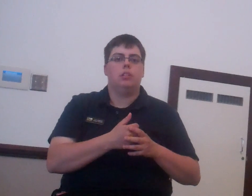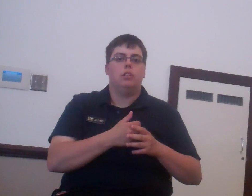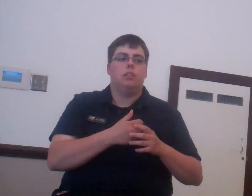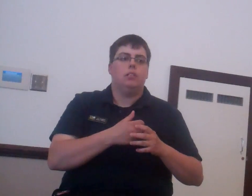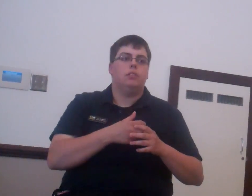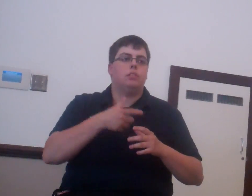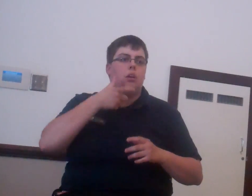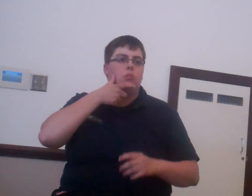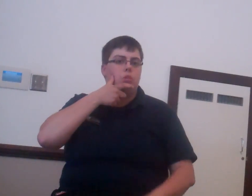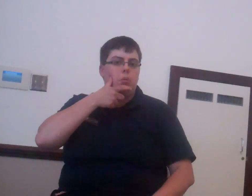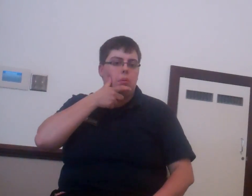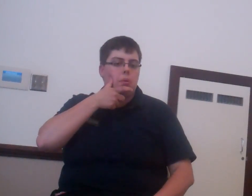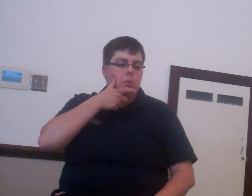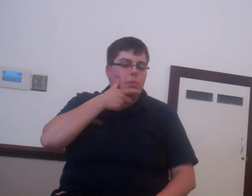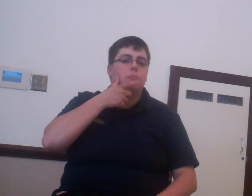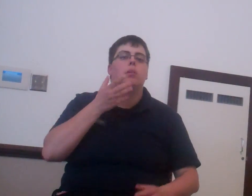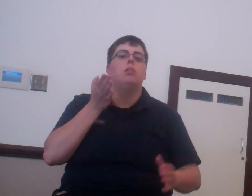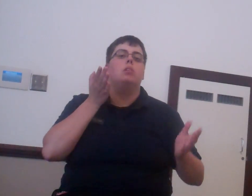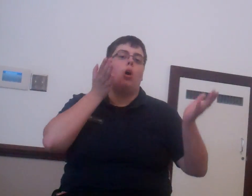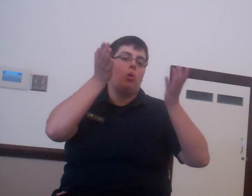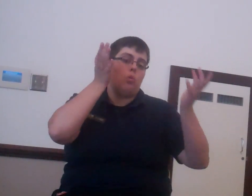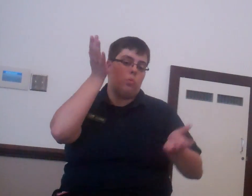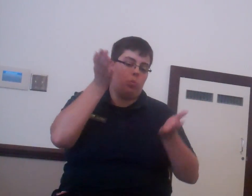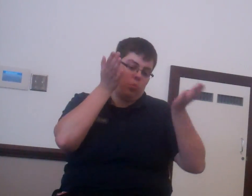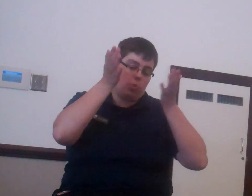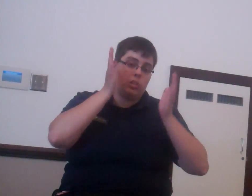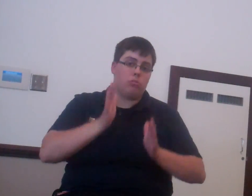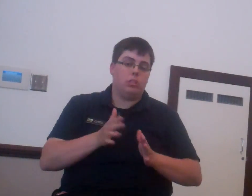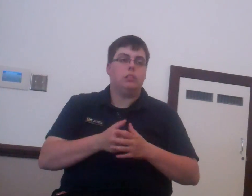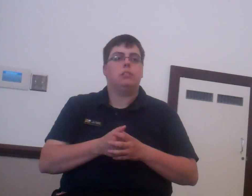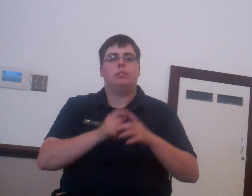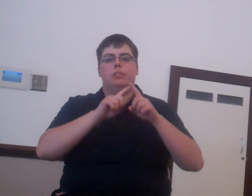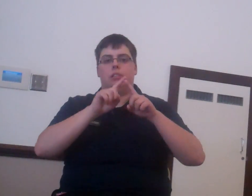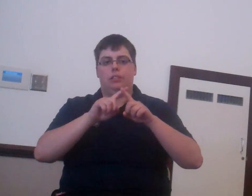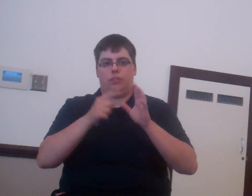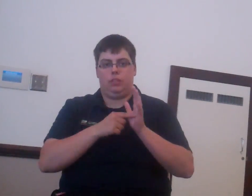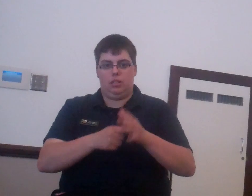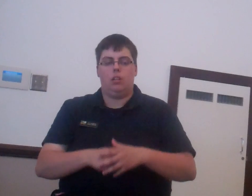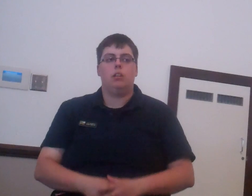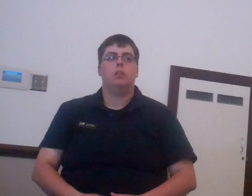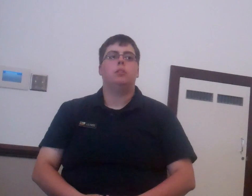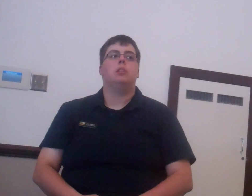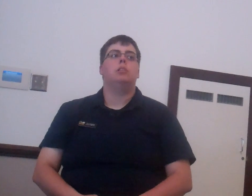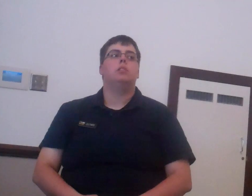Okay, good. That really ran the gamut. Excellent. Other examples. Where do you work, or where have you worked? What do you do?